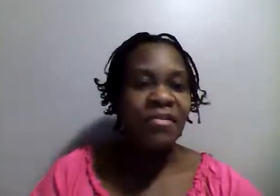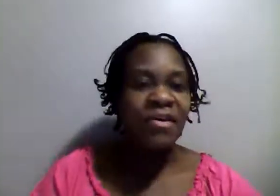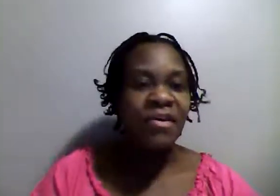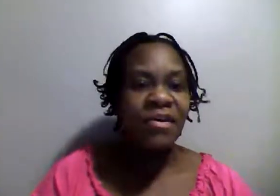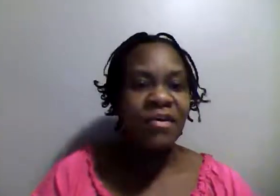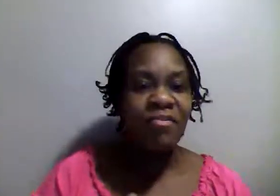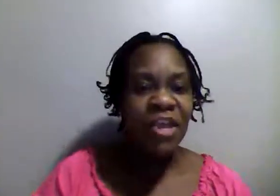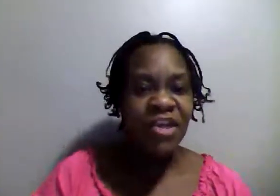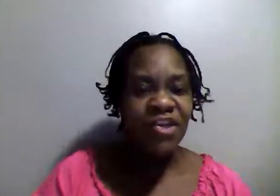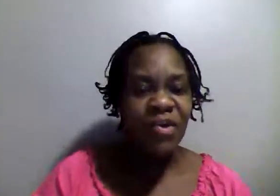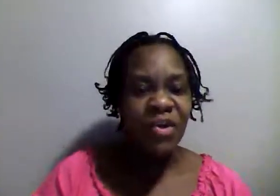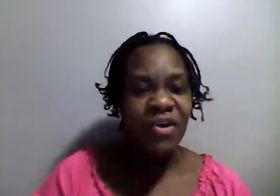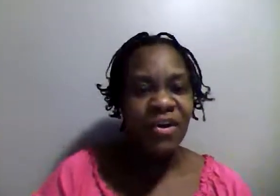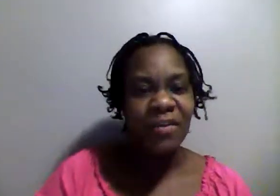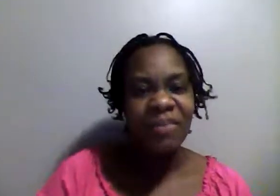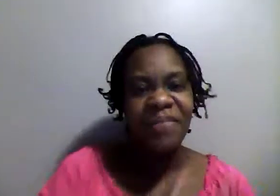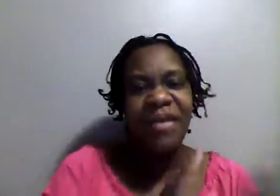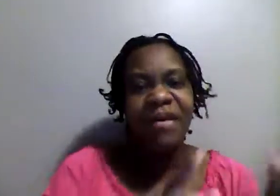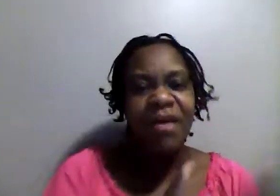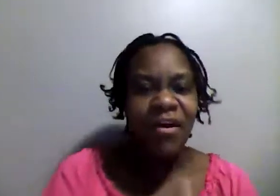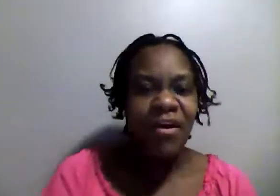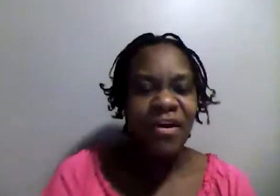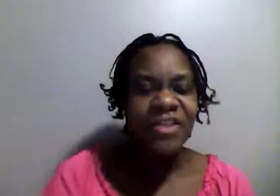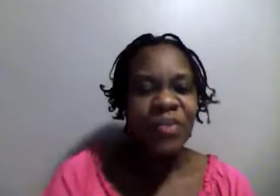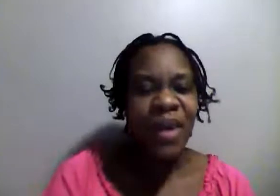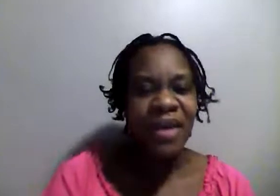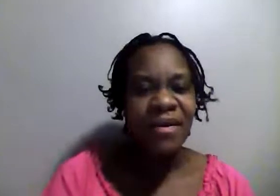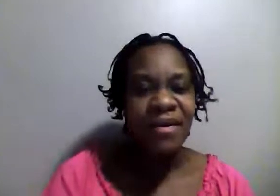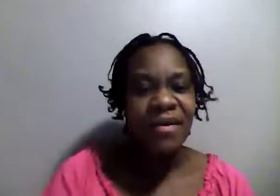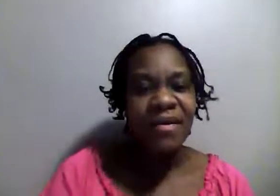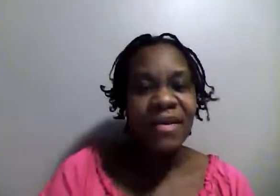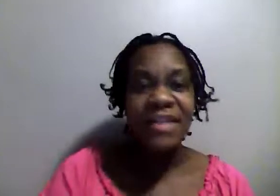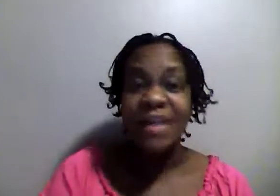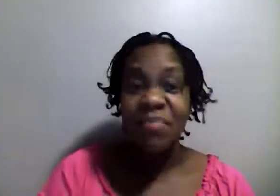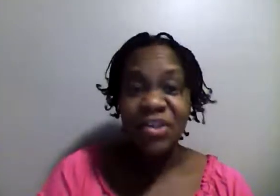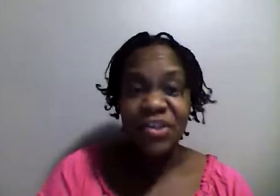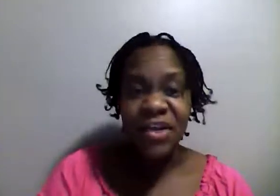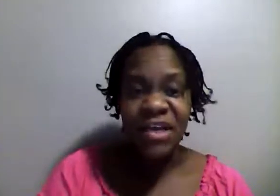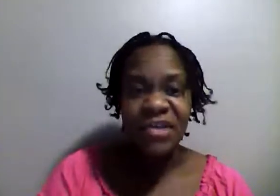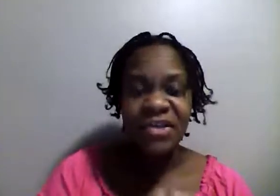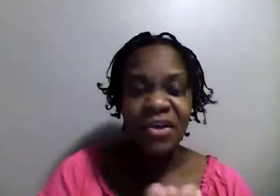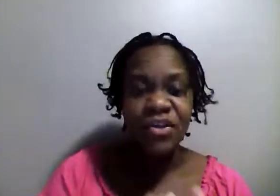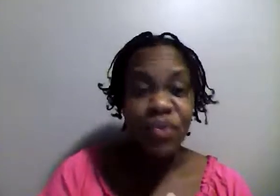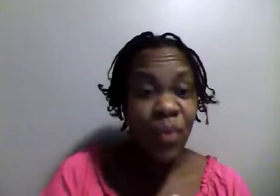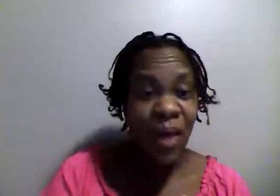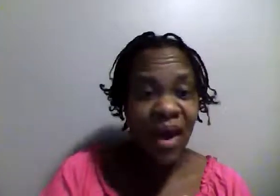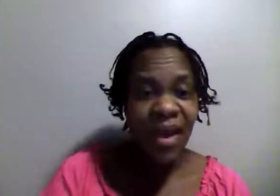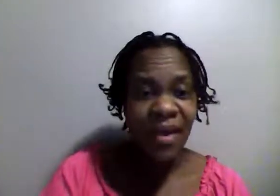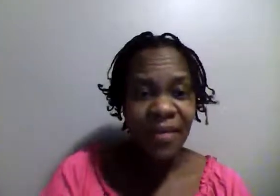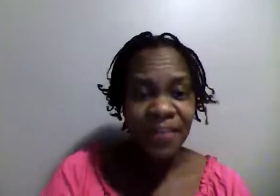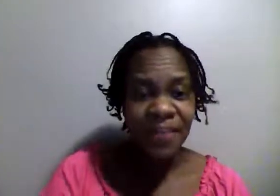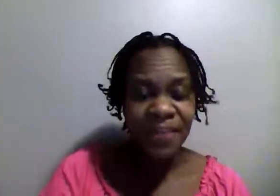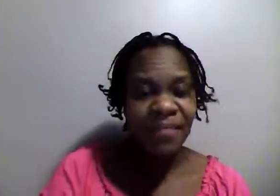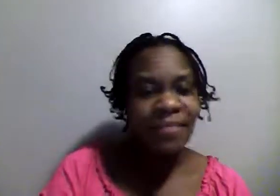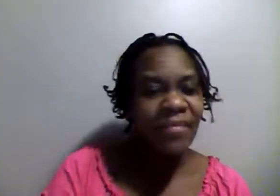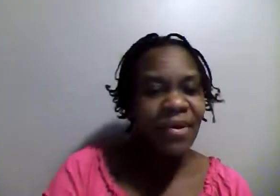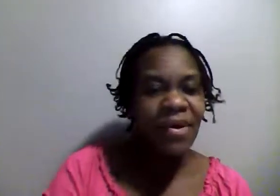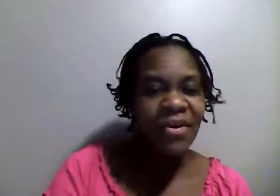the green shoulder occurs when the temperature is too high on your